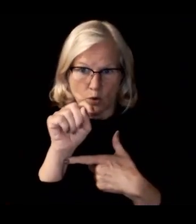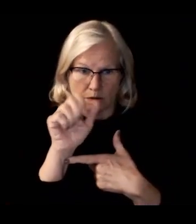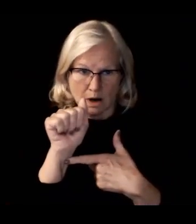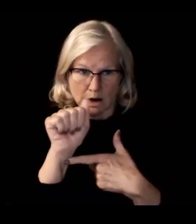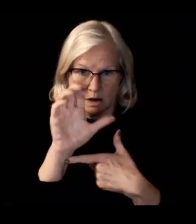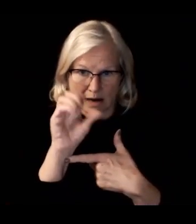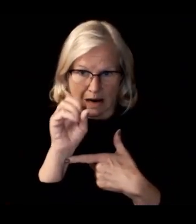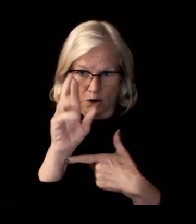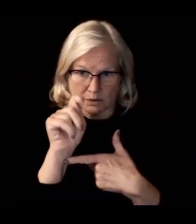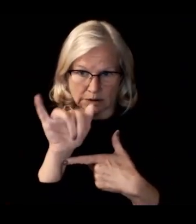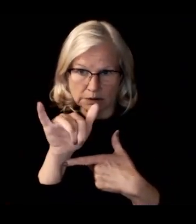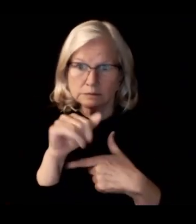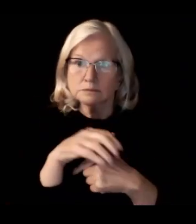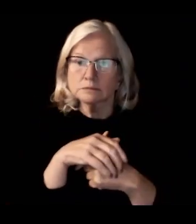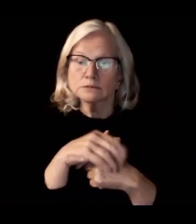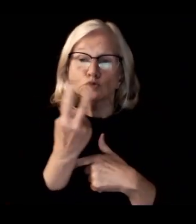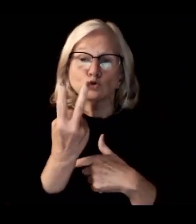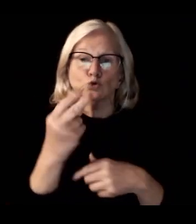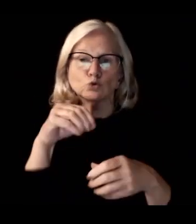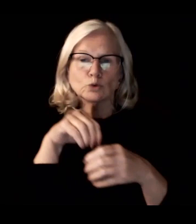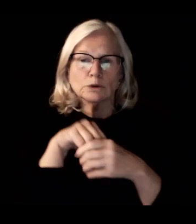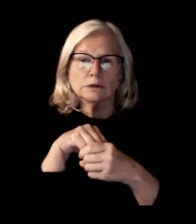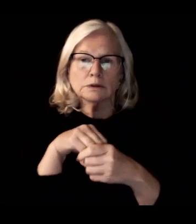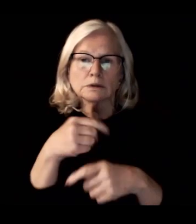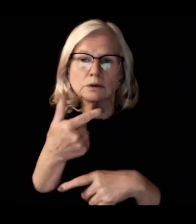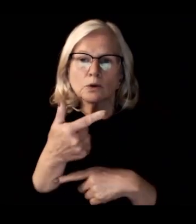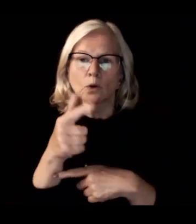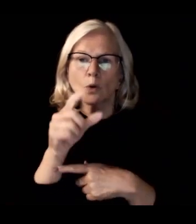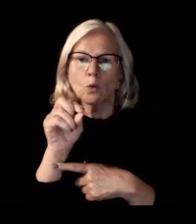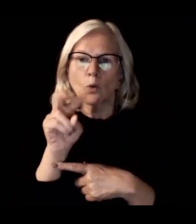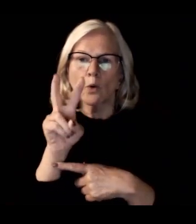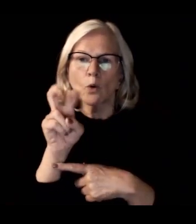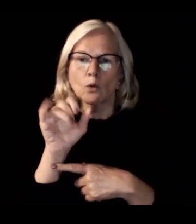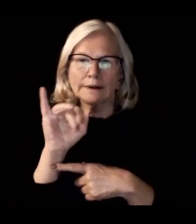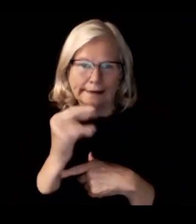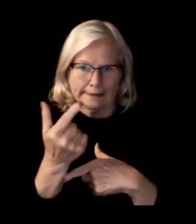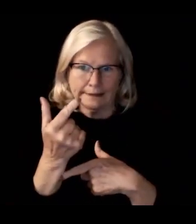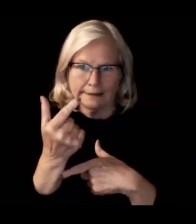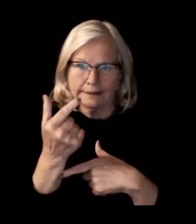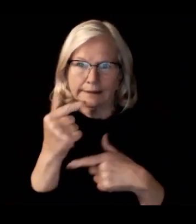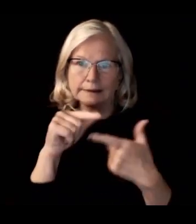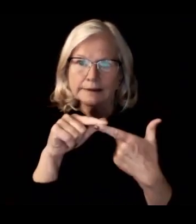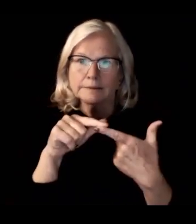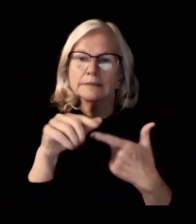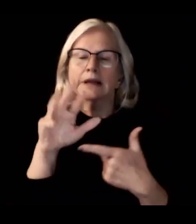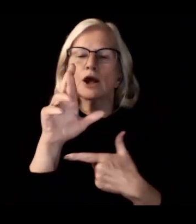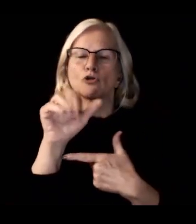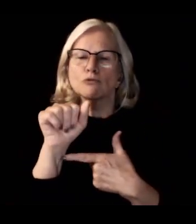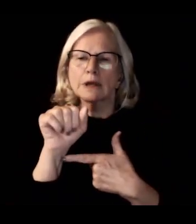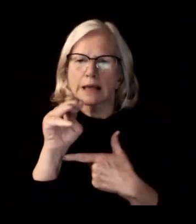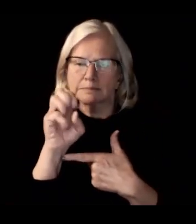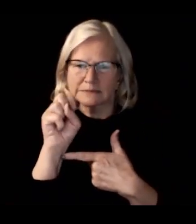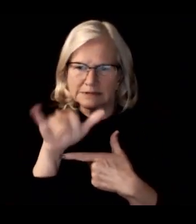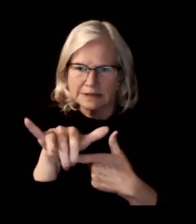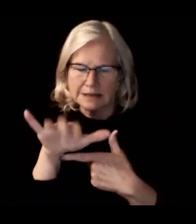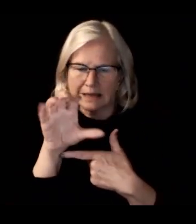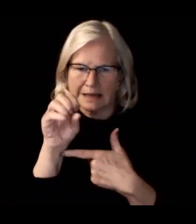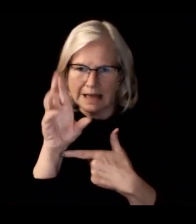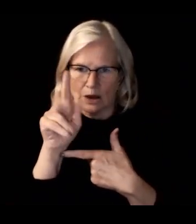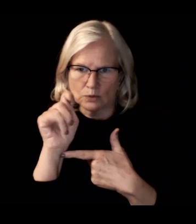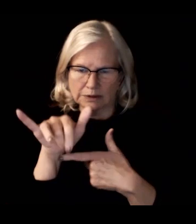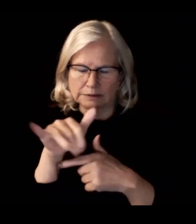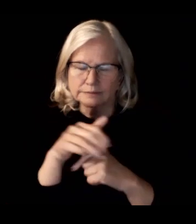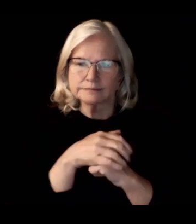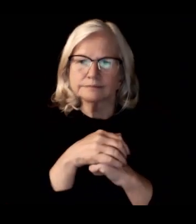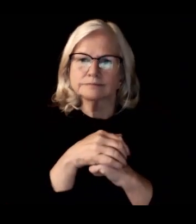Carver, Hennepin, Knabec, Nicollet, Olmsted, and St. Louis counties. The total includes an